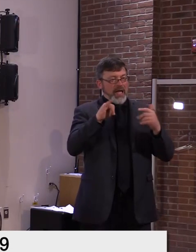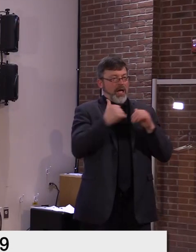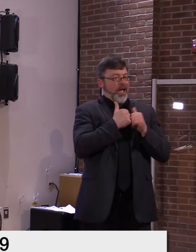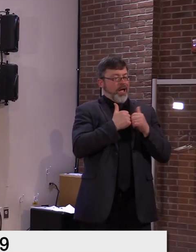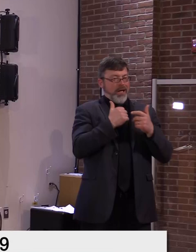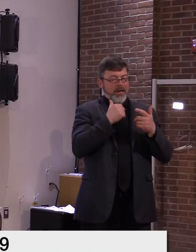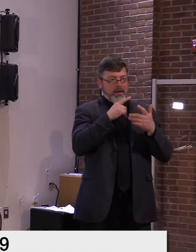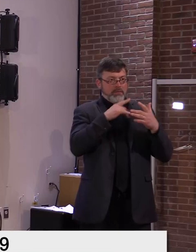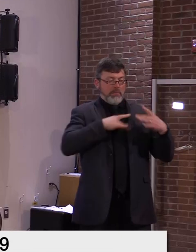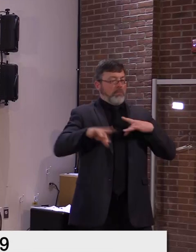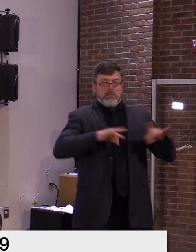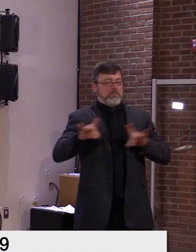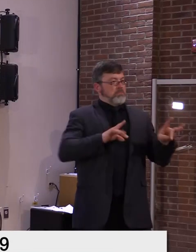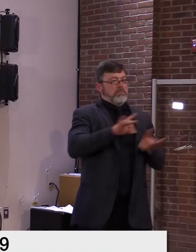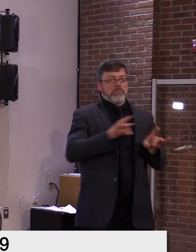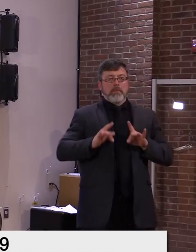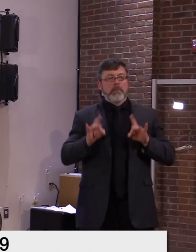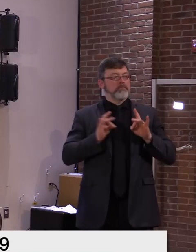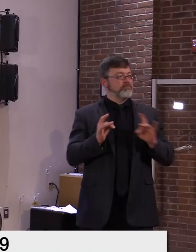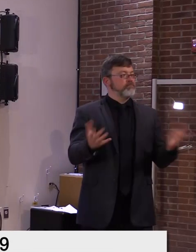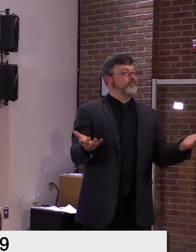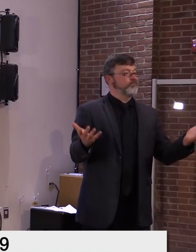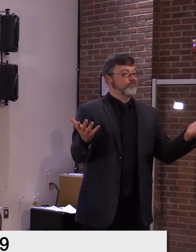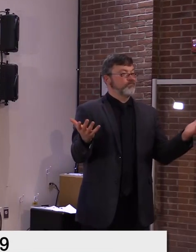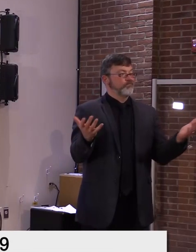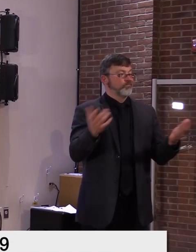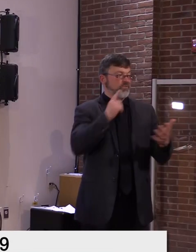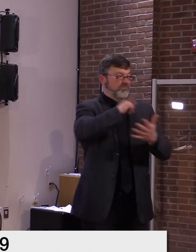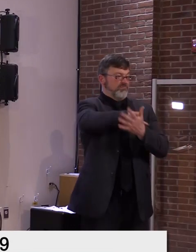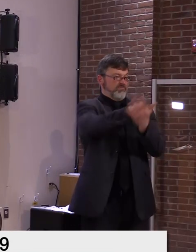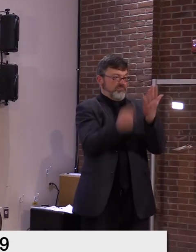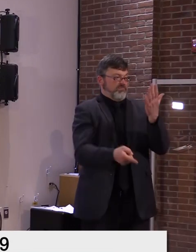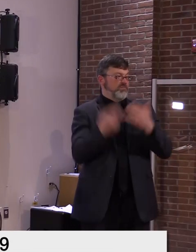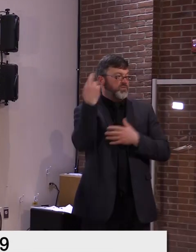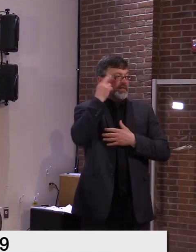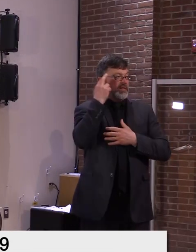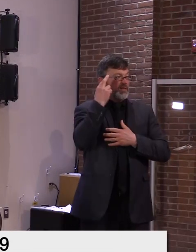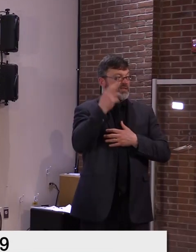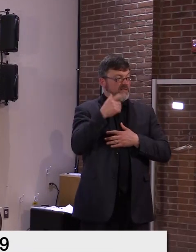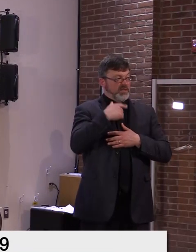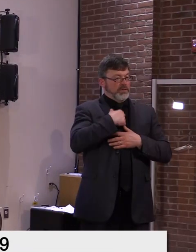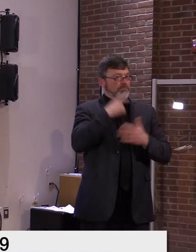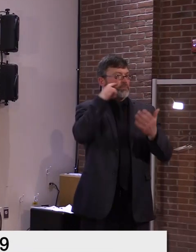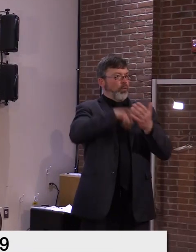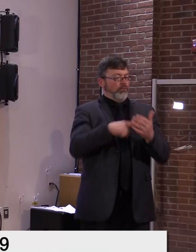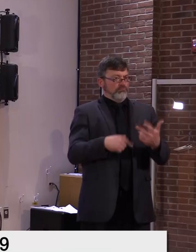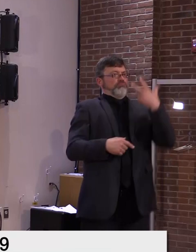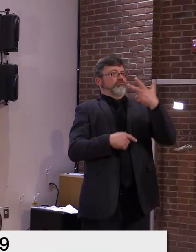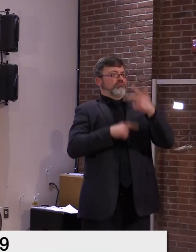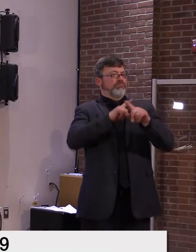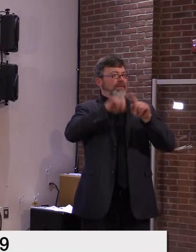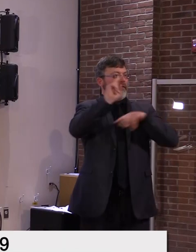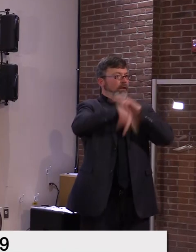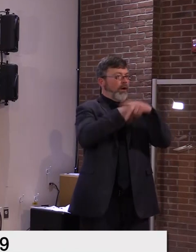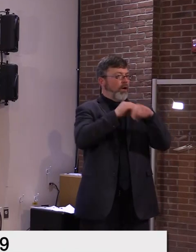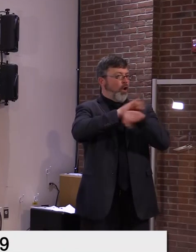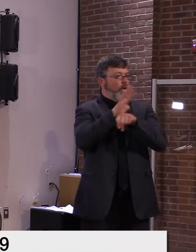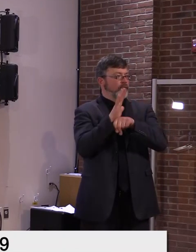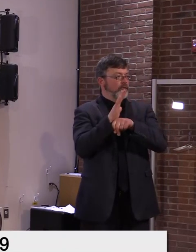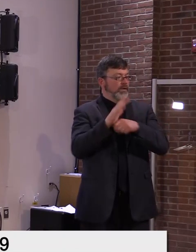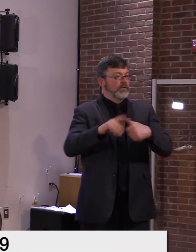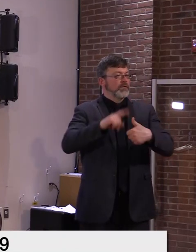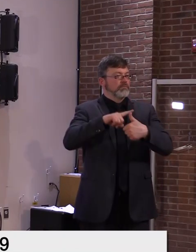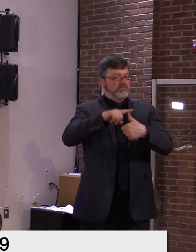include B117, B1429, and as I mentioned on Tuesday, the P1